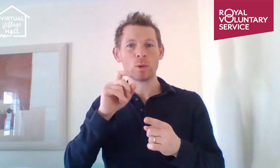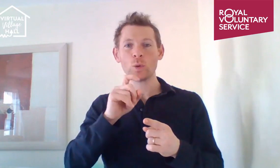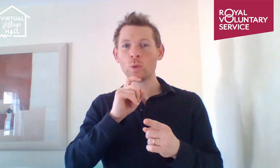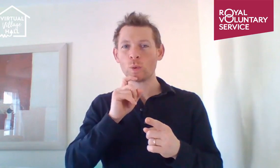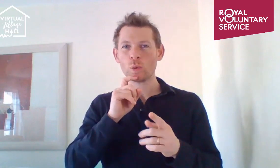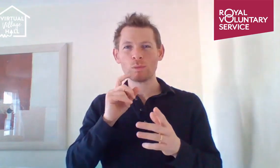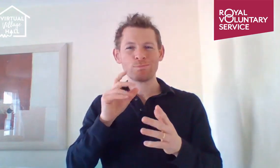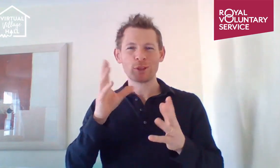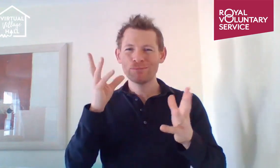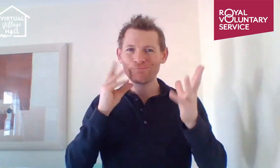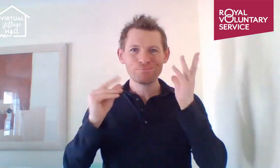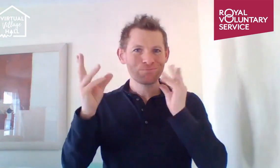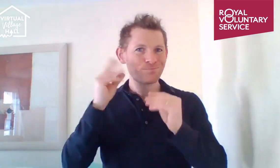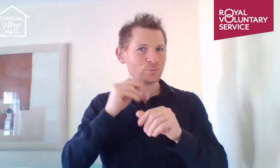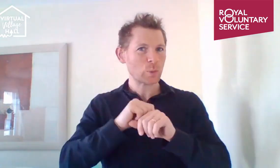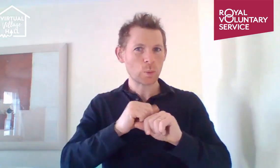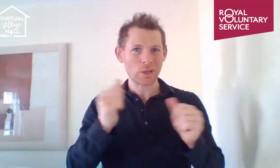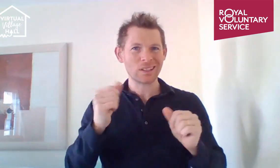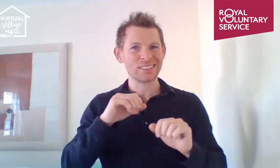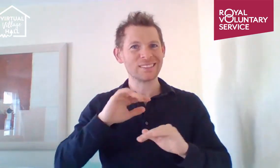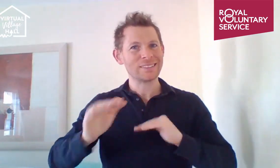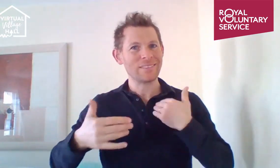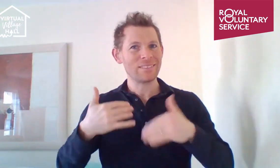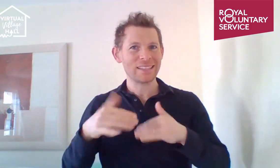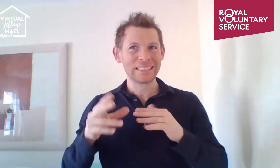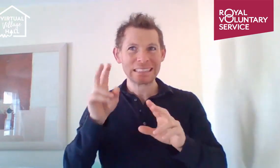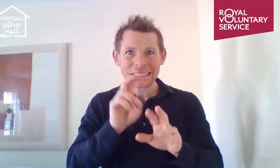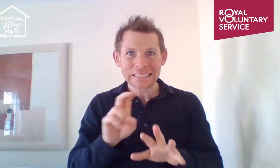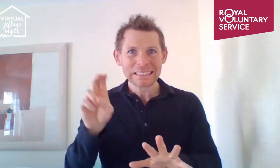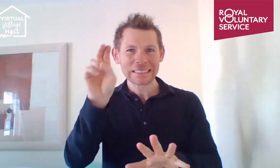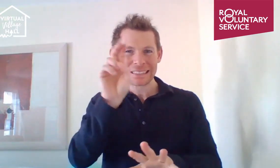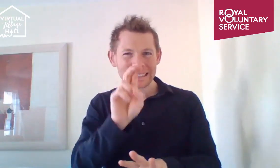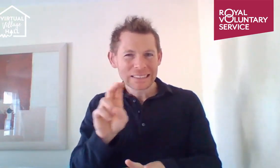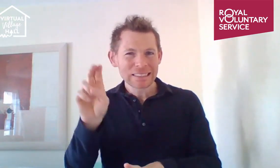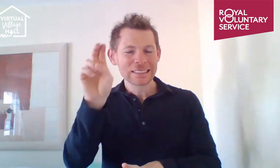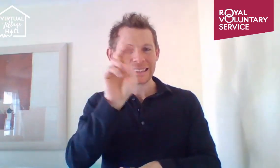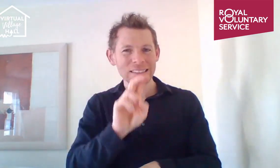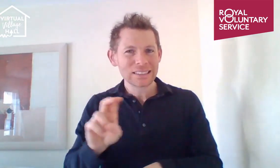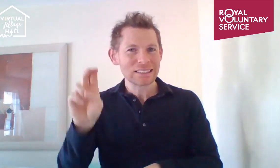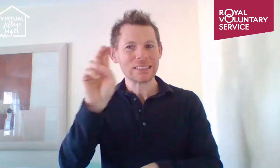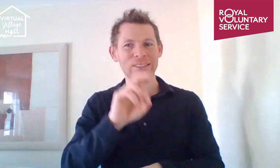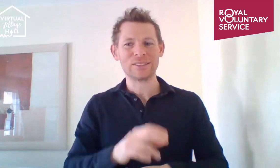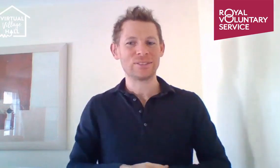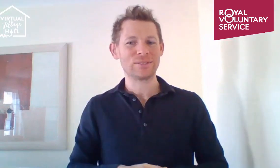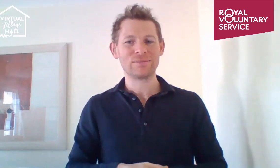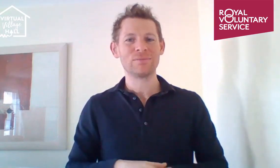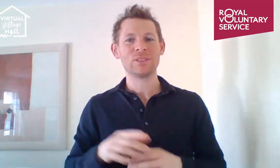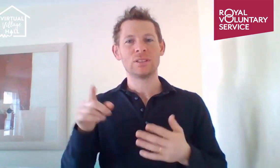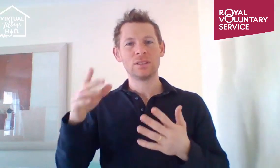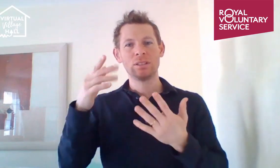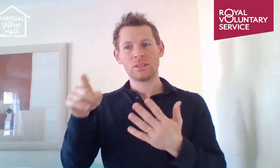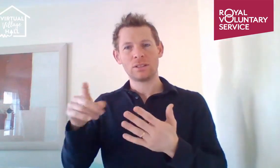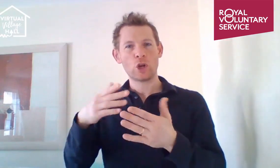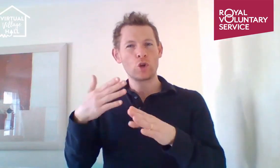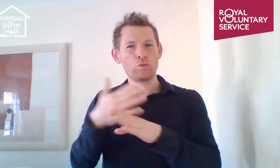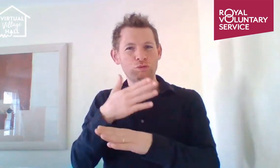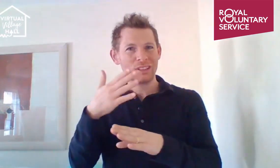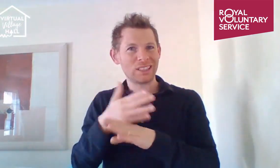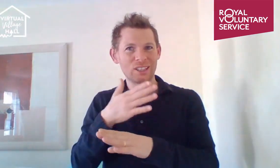move. So deaf people who couldn't hear very well at all really, really suffered. They had to depend on